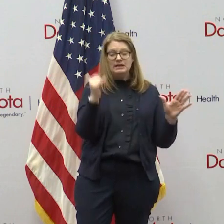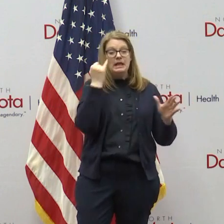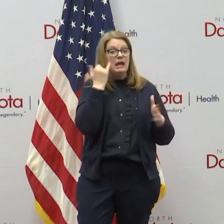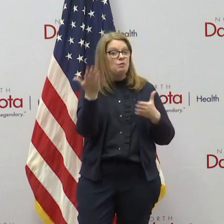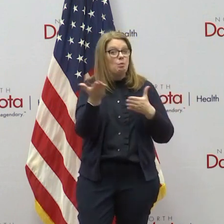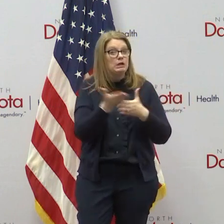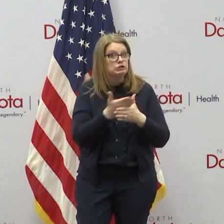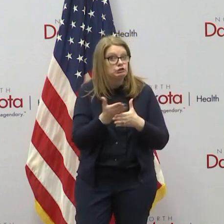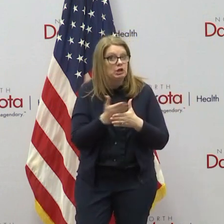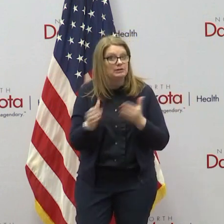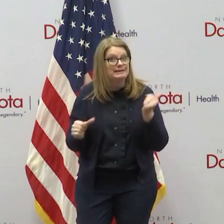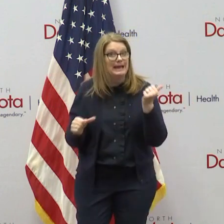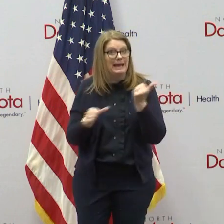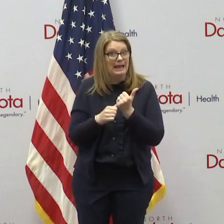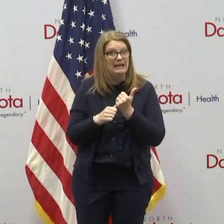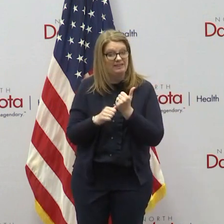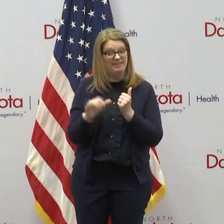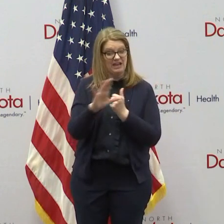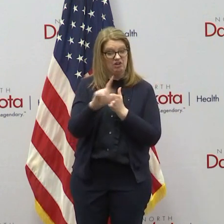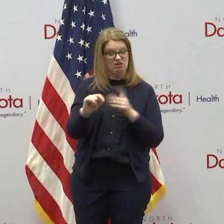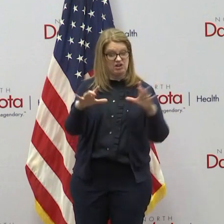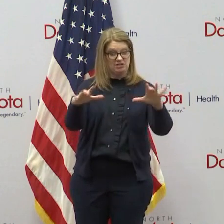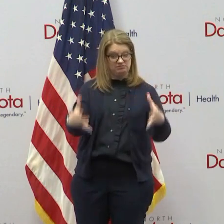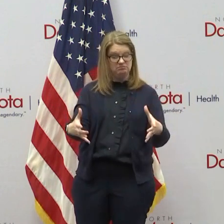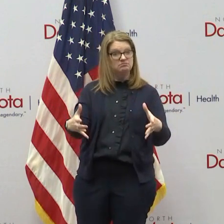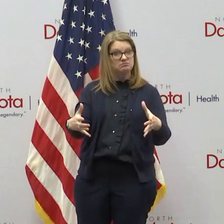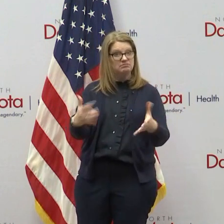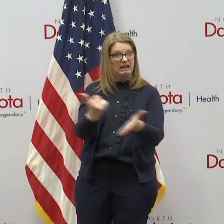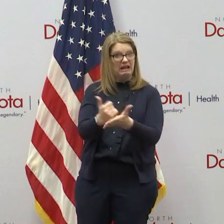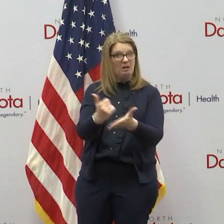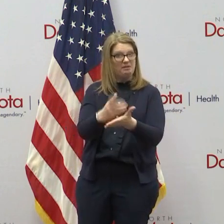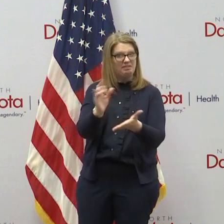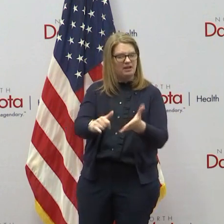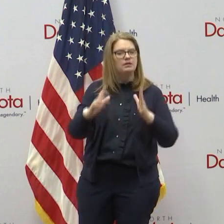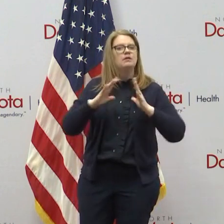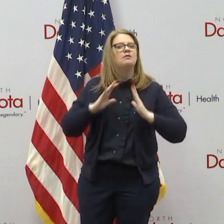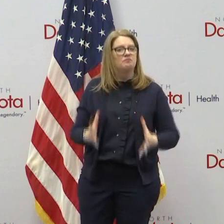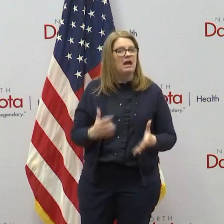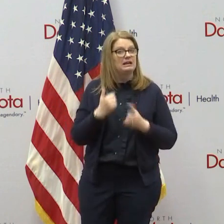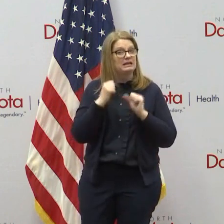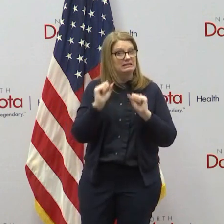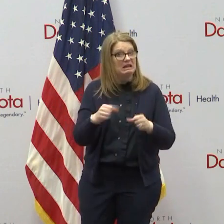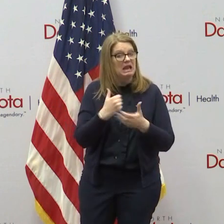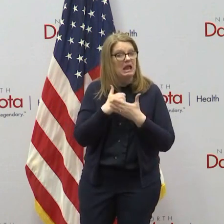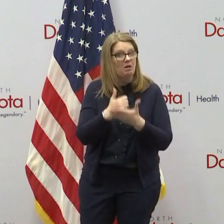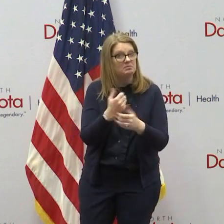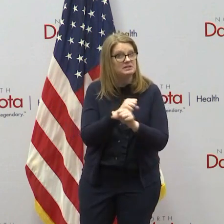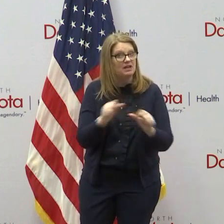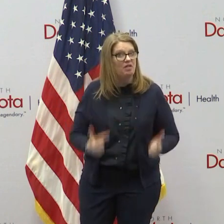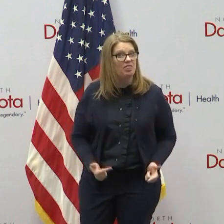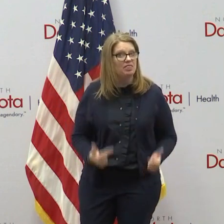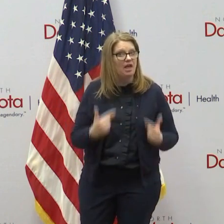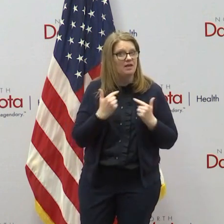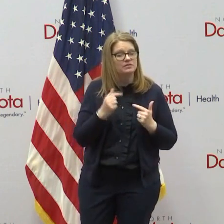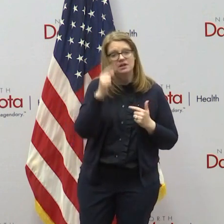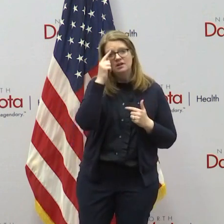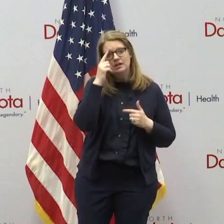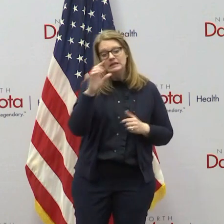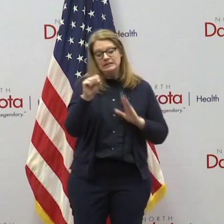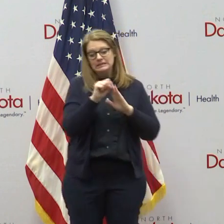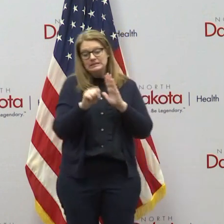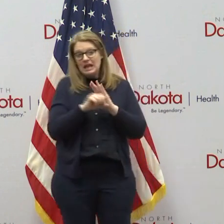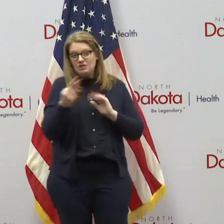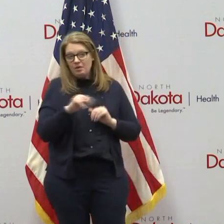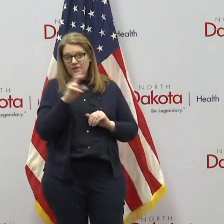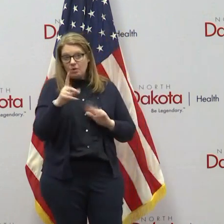it to aid in the contact training on a voluntary basis. If you're interested in doing that, that could help save lives. But we are not, the state of North Dakota Health